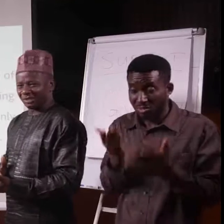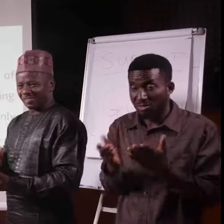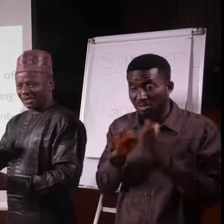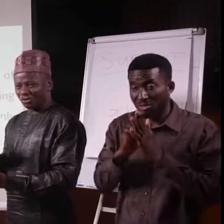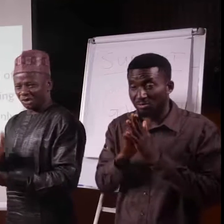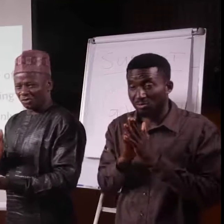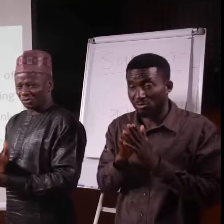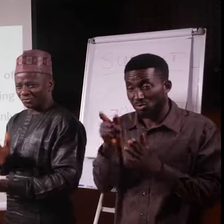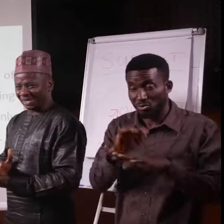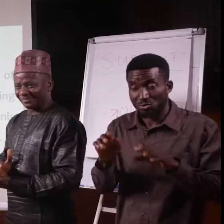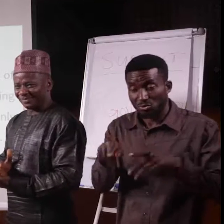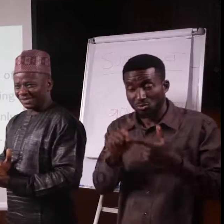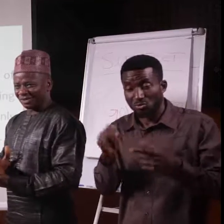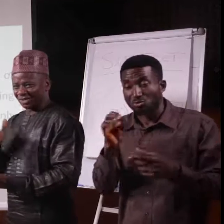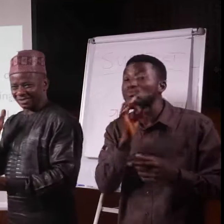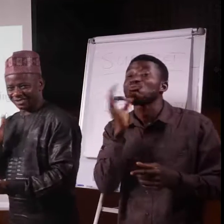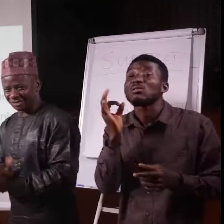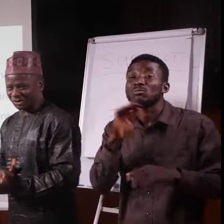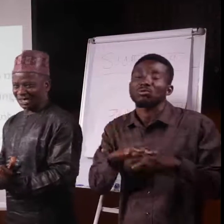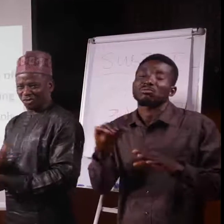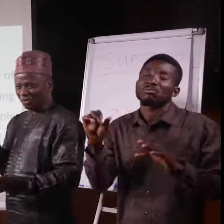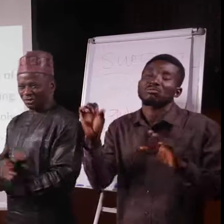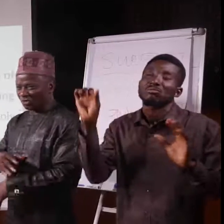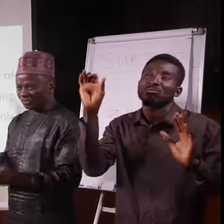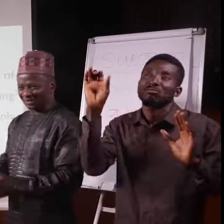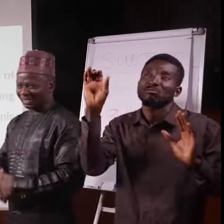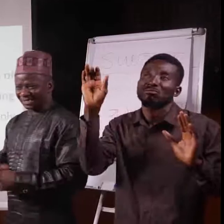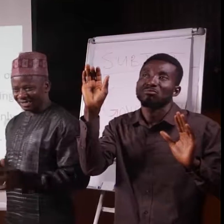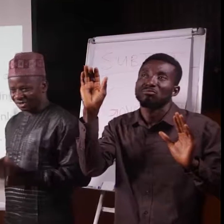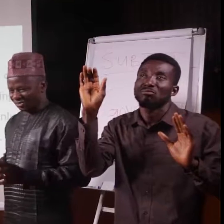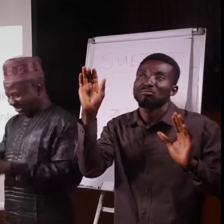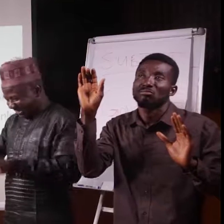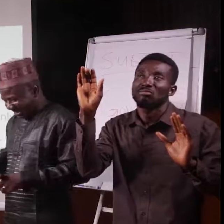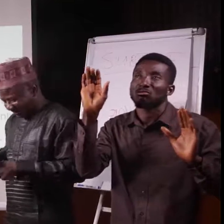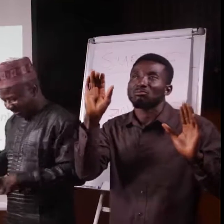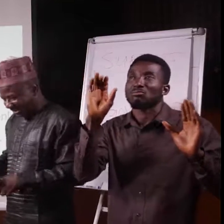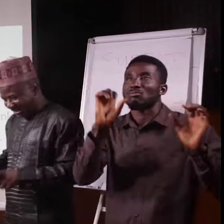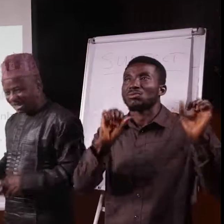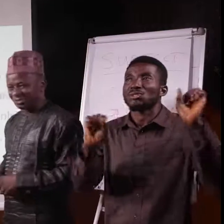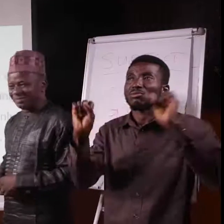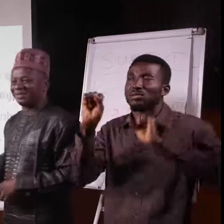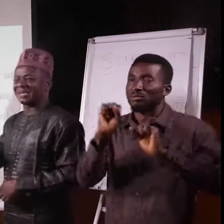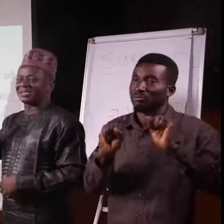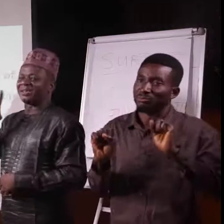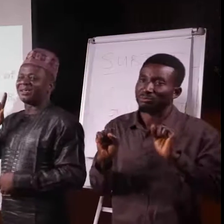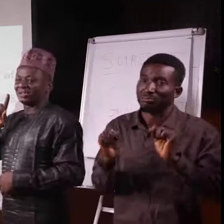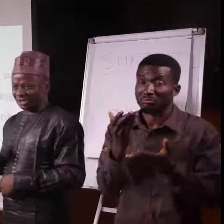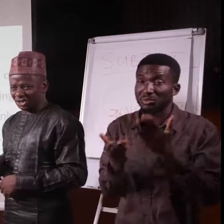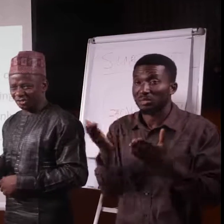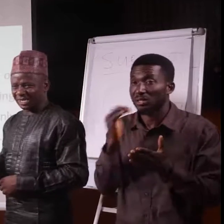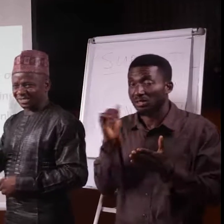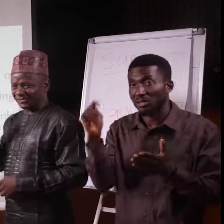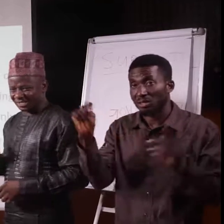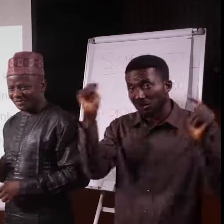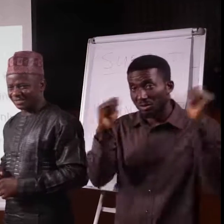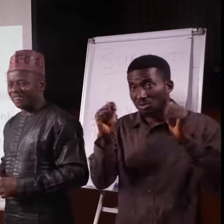example, you don't go to farm on Saturday and nobody will go to farm on Saturday, that Saturday. Maybe there's a tradition